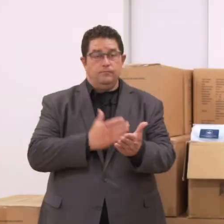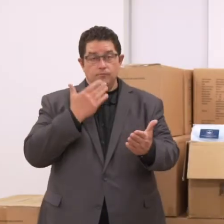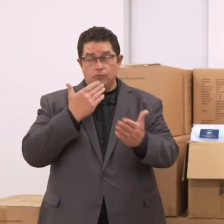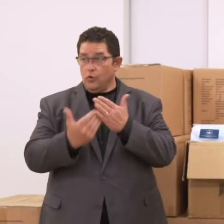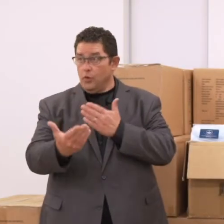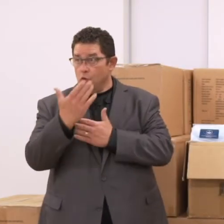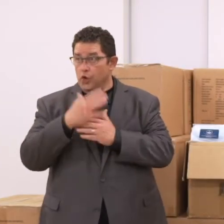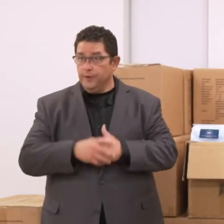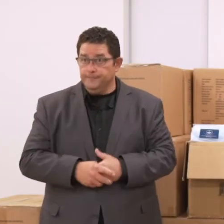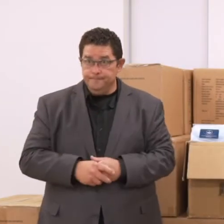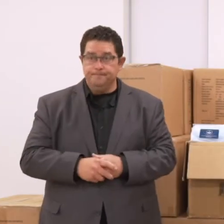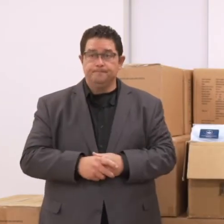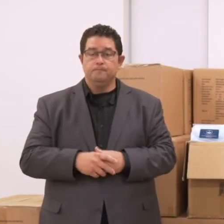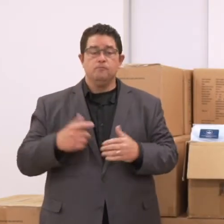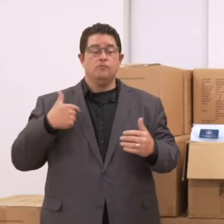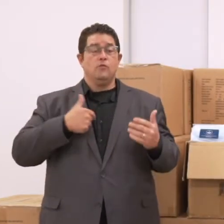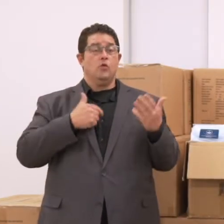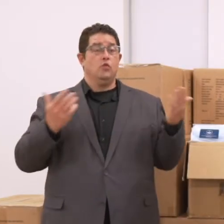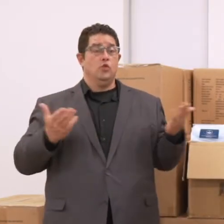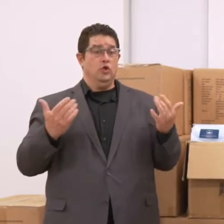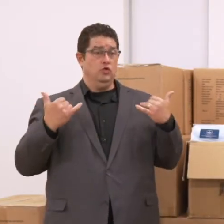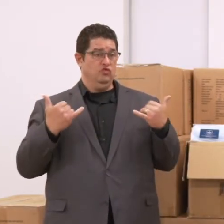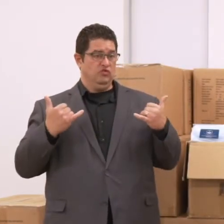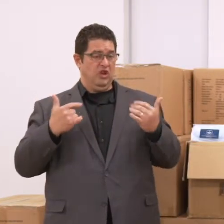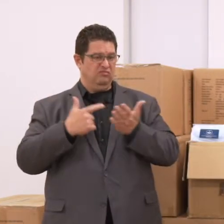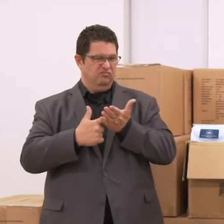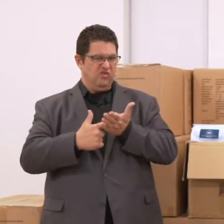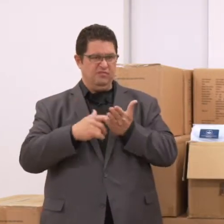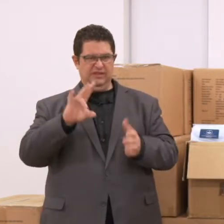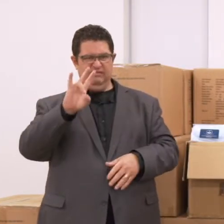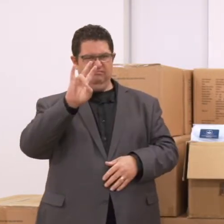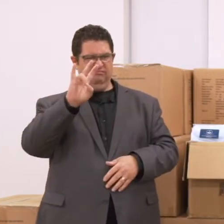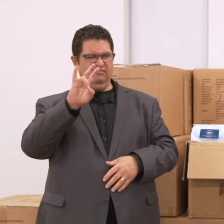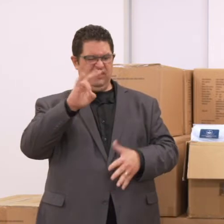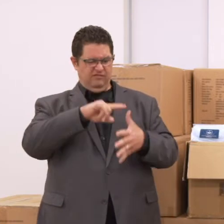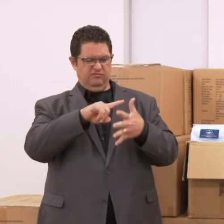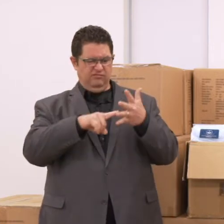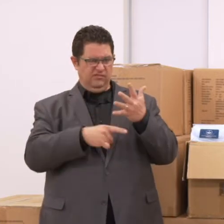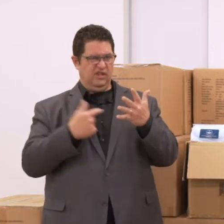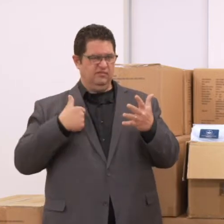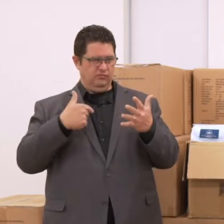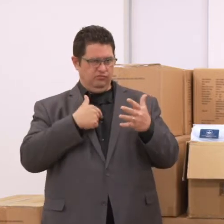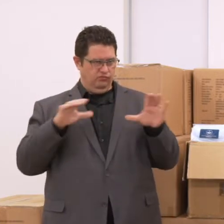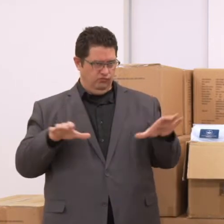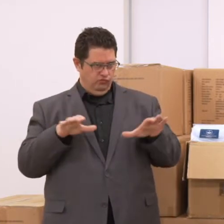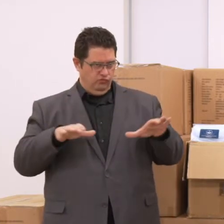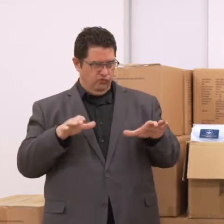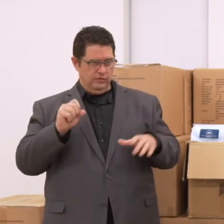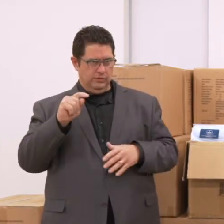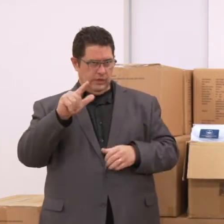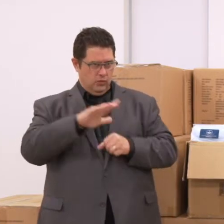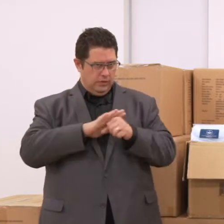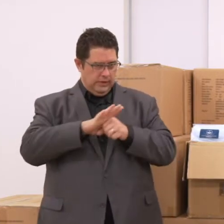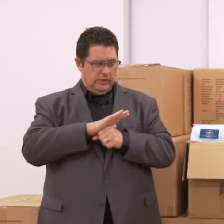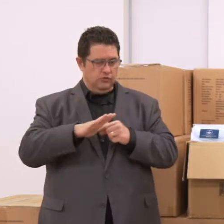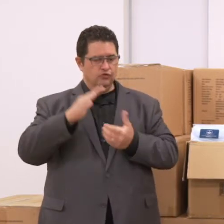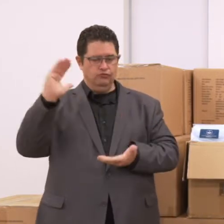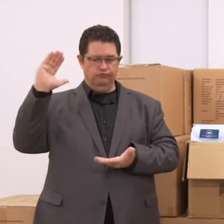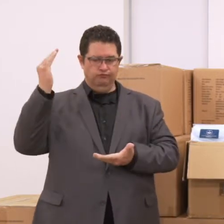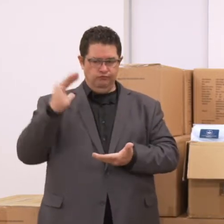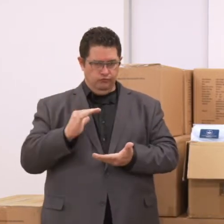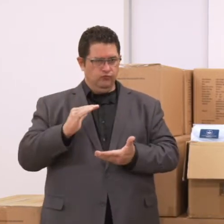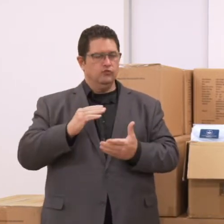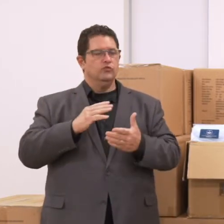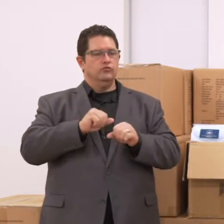Good morning. We are here today to talk about the 7 steps that we're taking in St. Louis County to reduce the spread of COVID-19